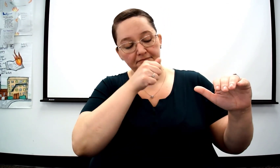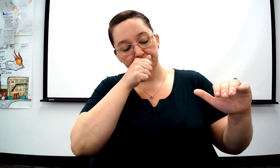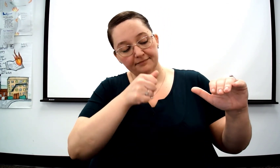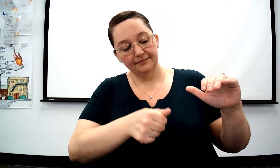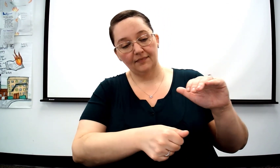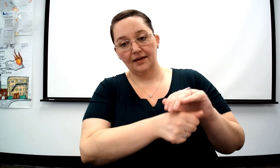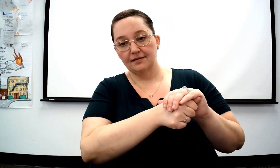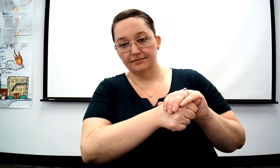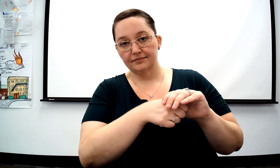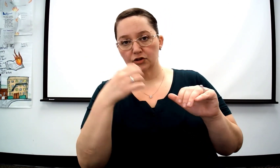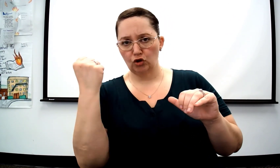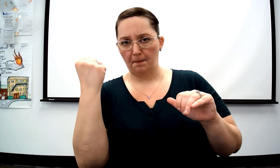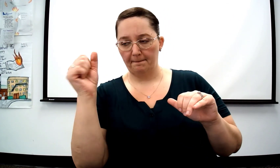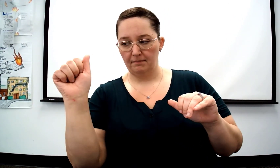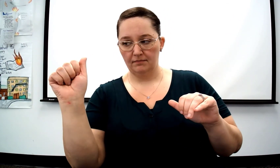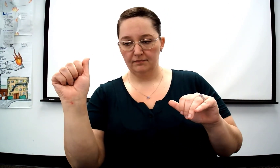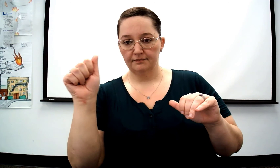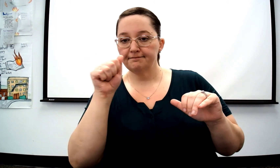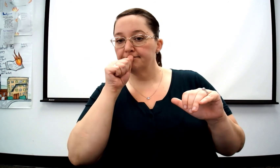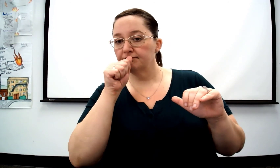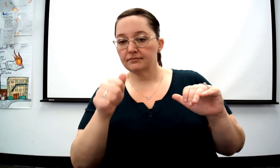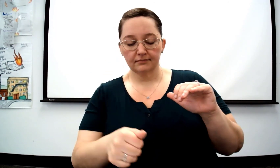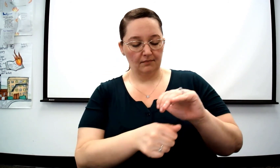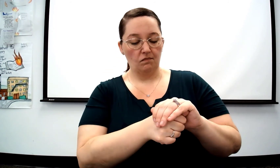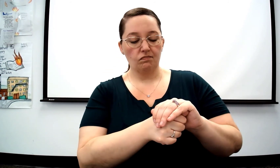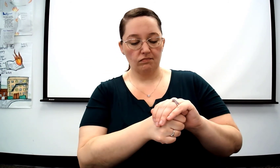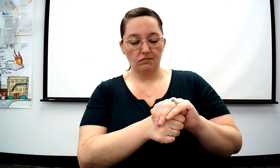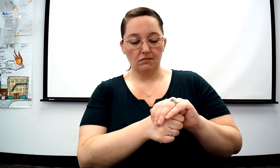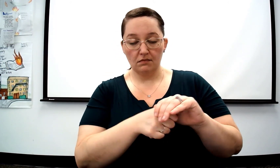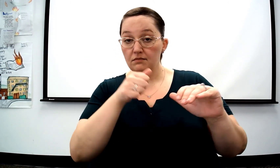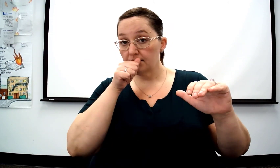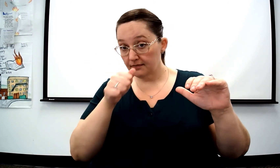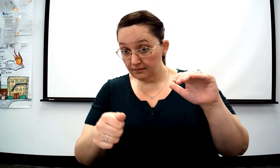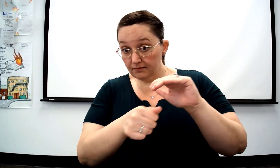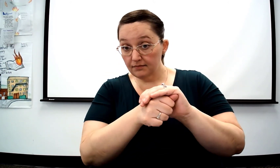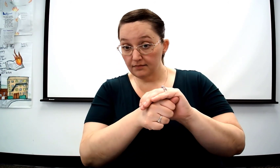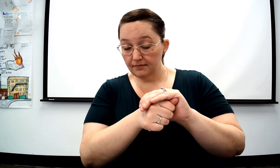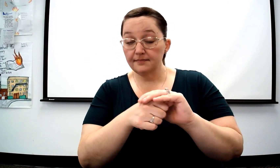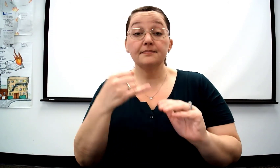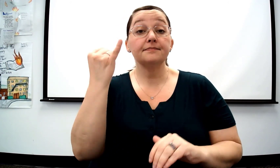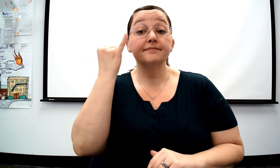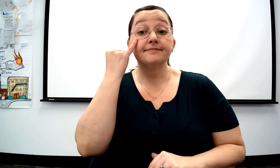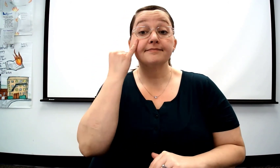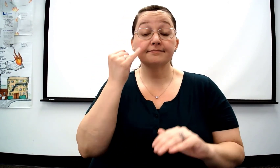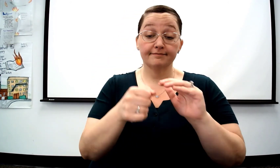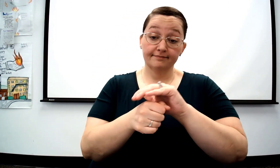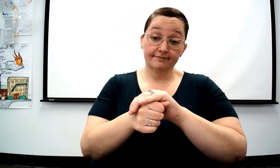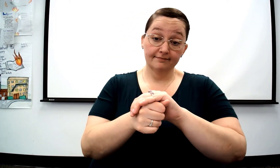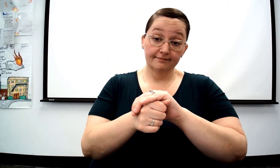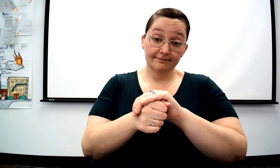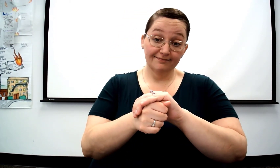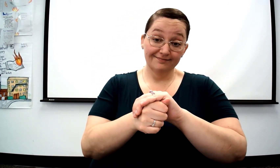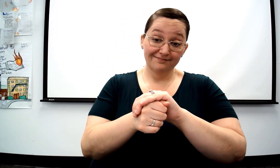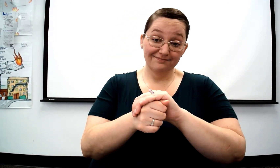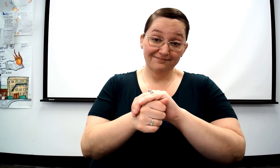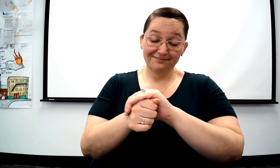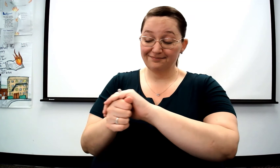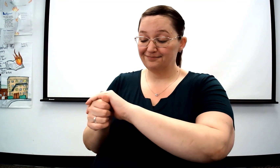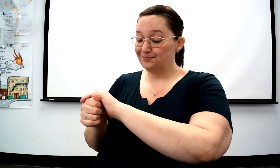mouth or chin and then put it underneath an open C. Hide. Your dominant hand is doing the moving. If you just keep